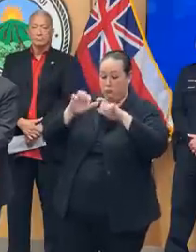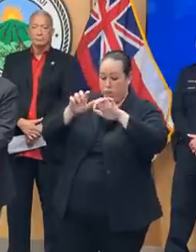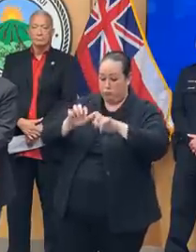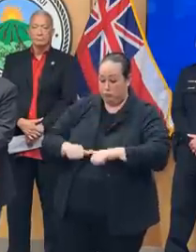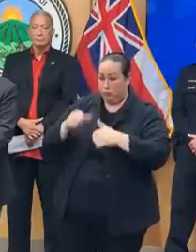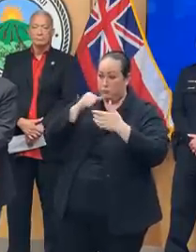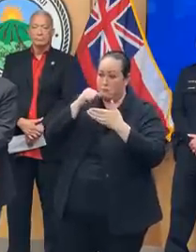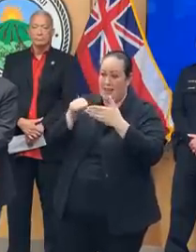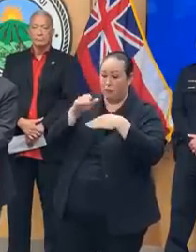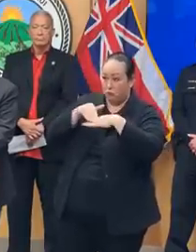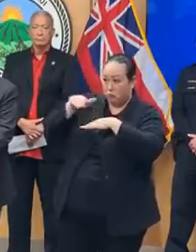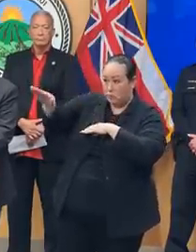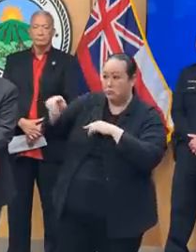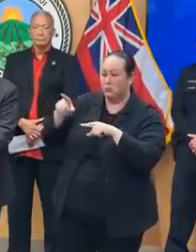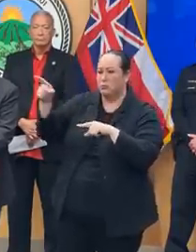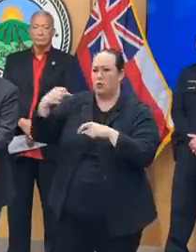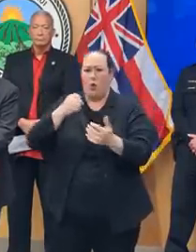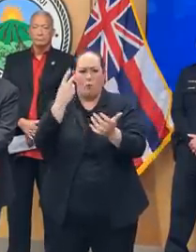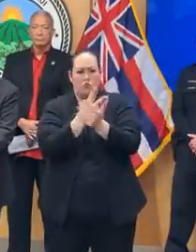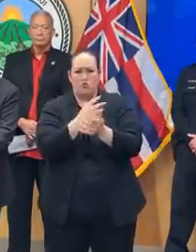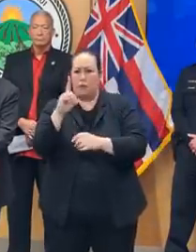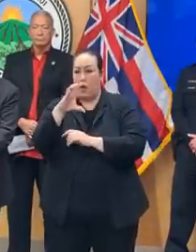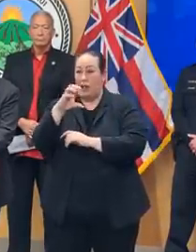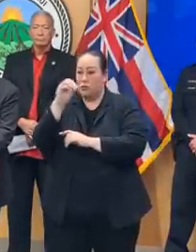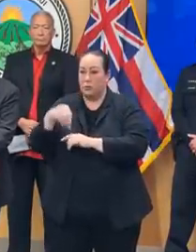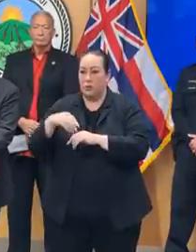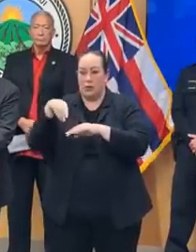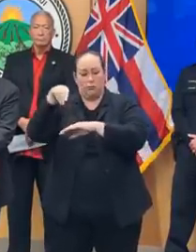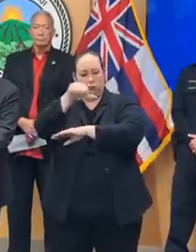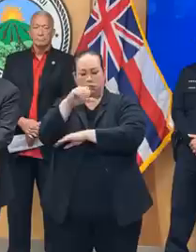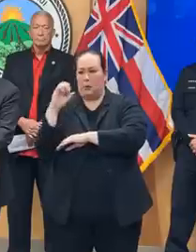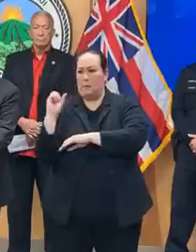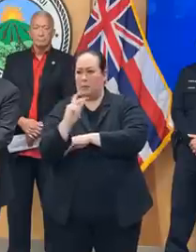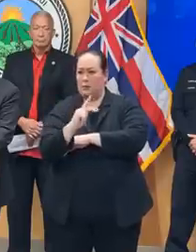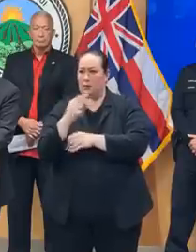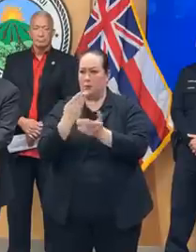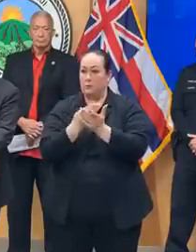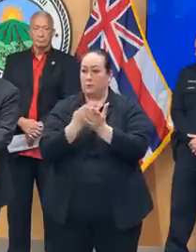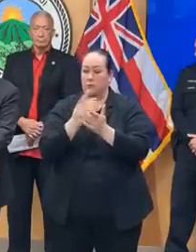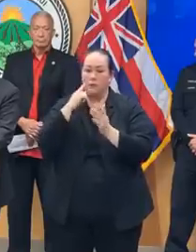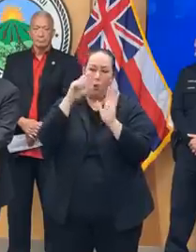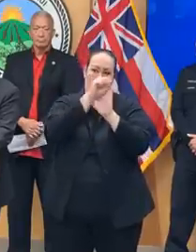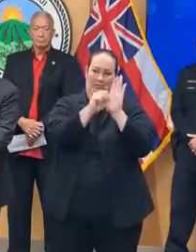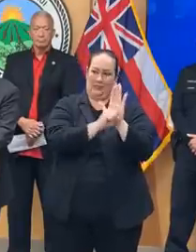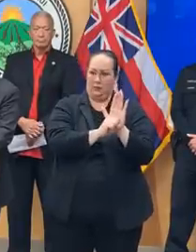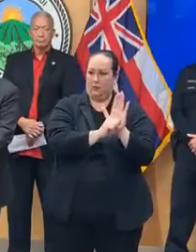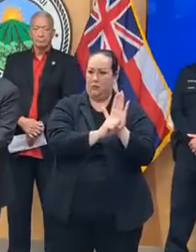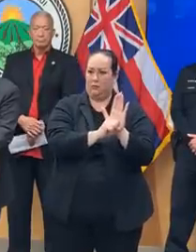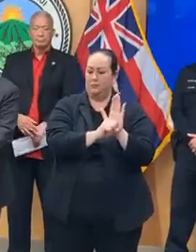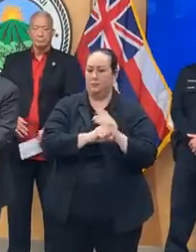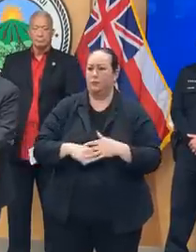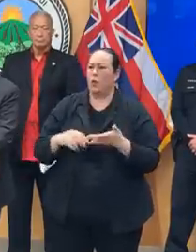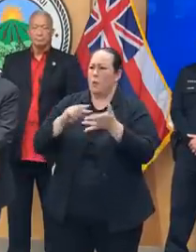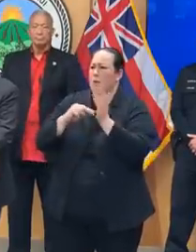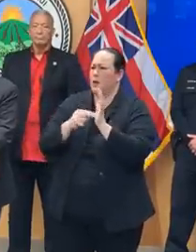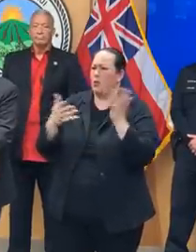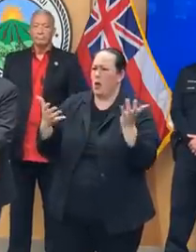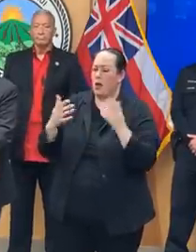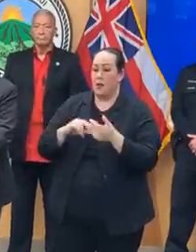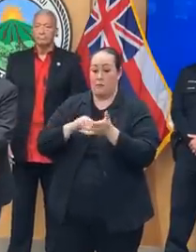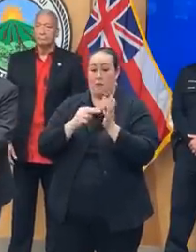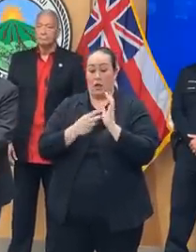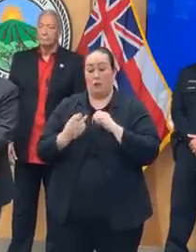immediately approve 100% reimbursement for much of what we do. That is a nuanced discussion, but what that means is that hundreds